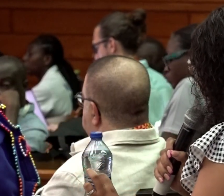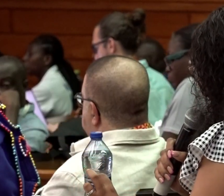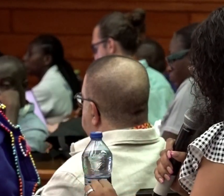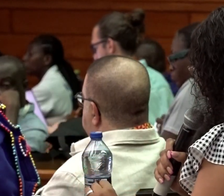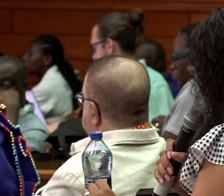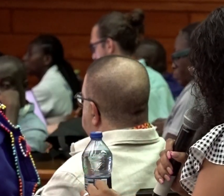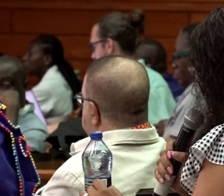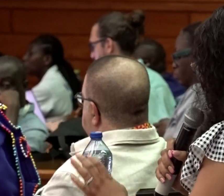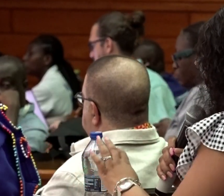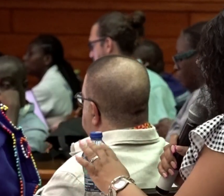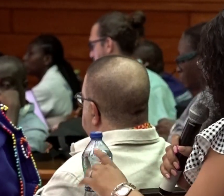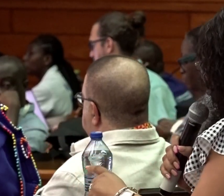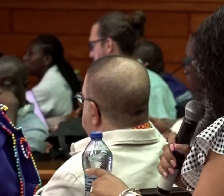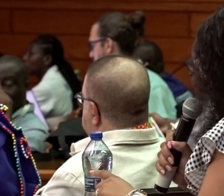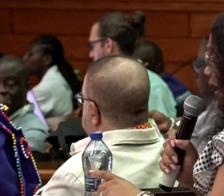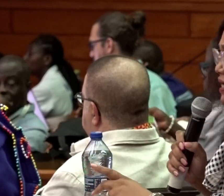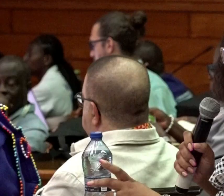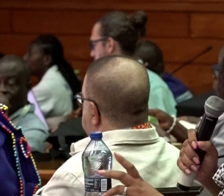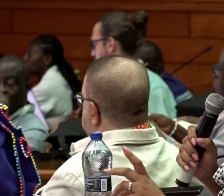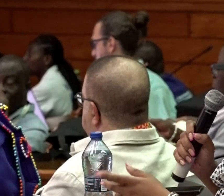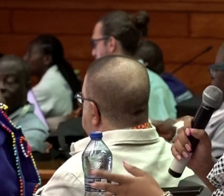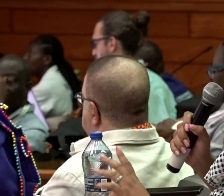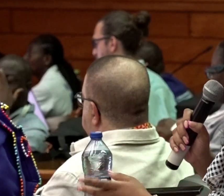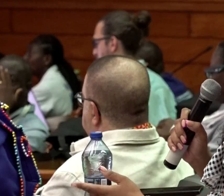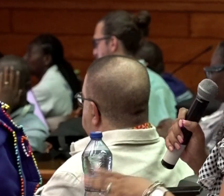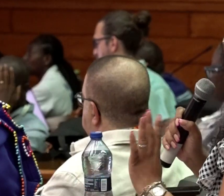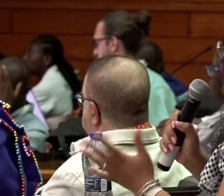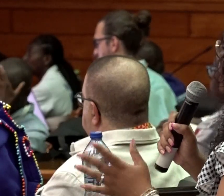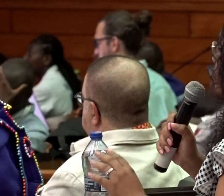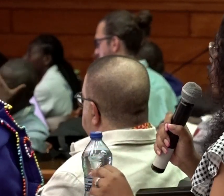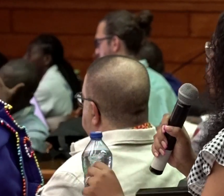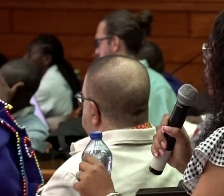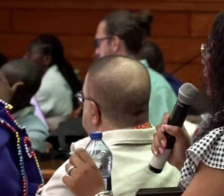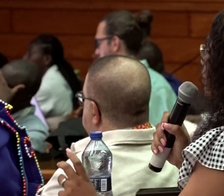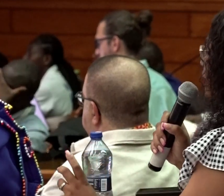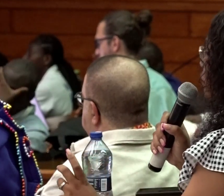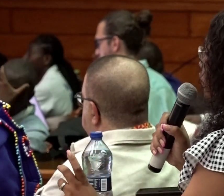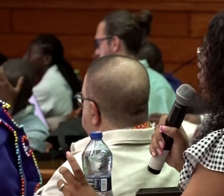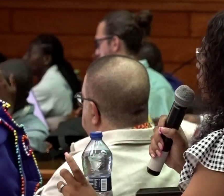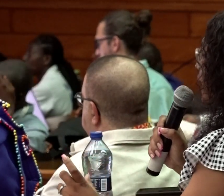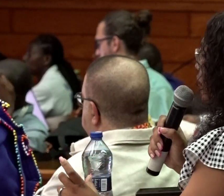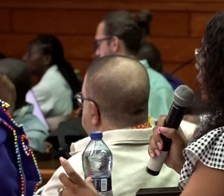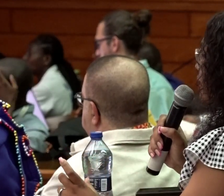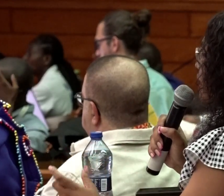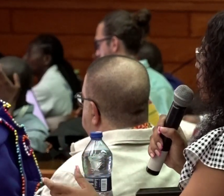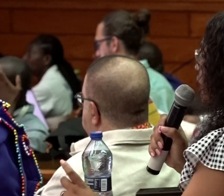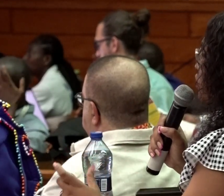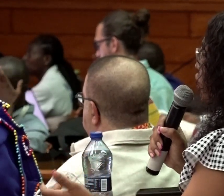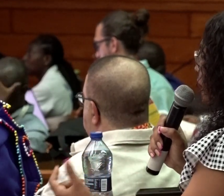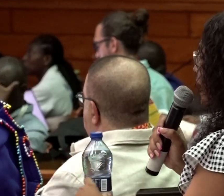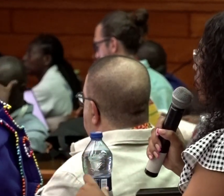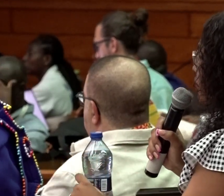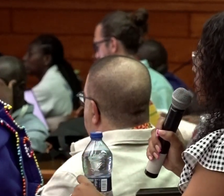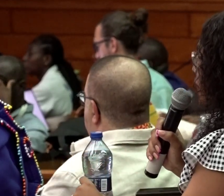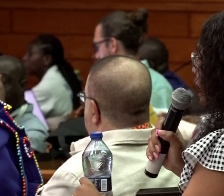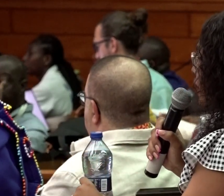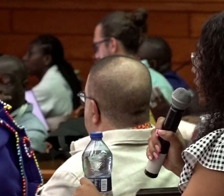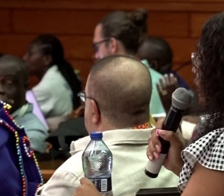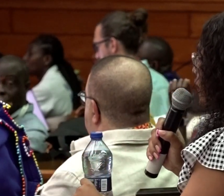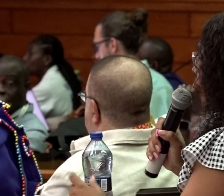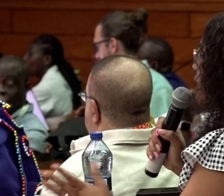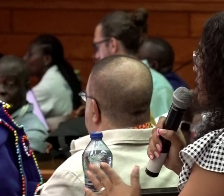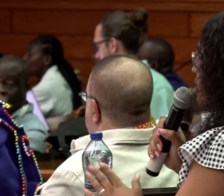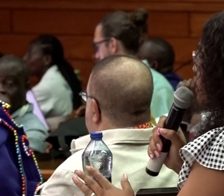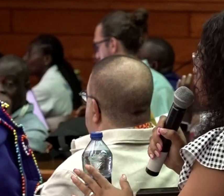sometimes. And I think just to close, this is just as a comment, really, when you're talking about some of them dropping out of the